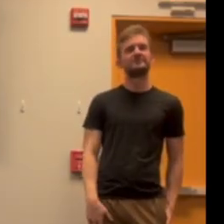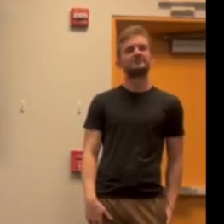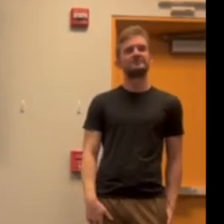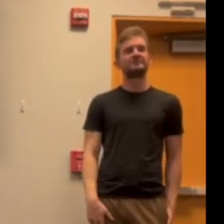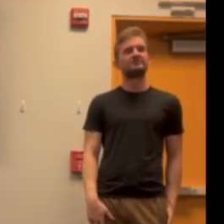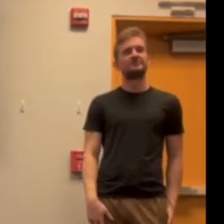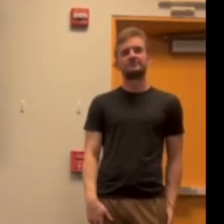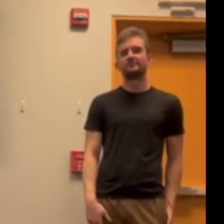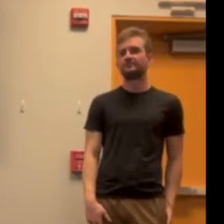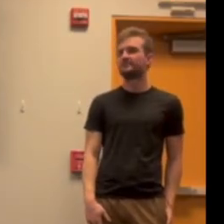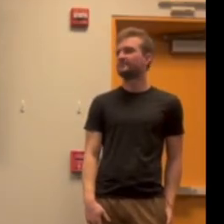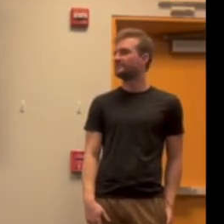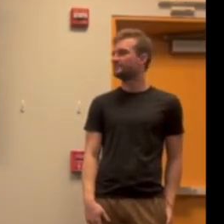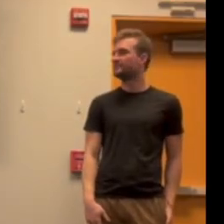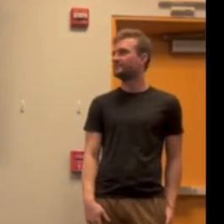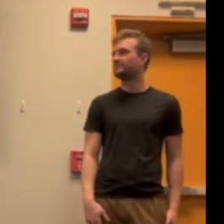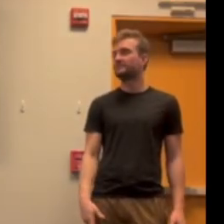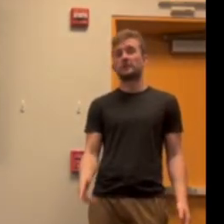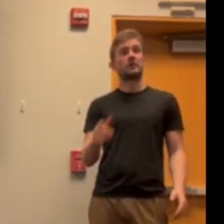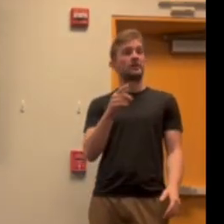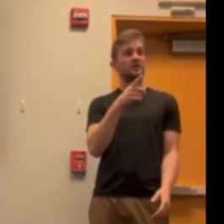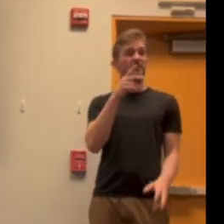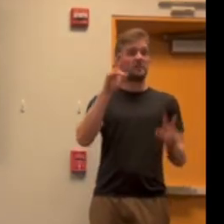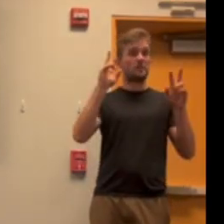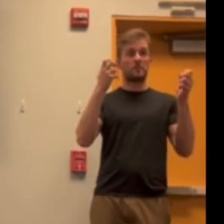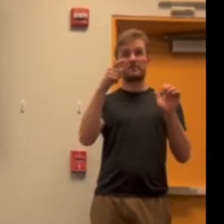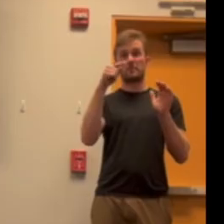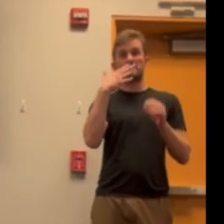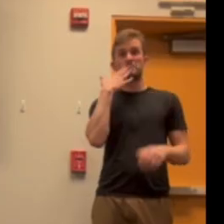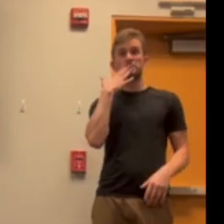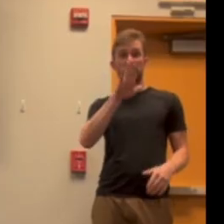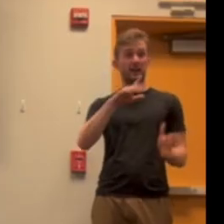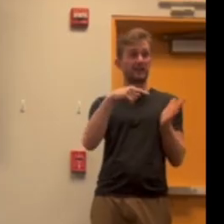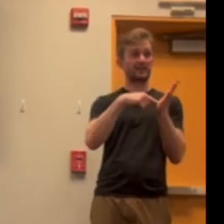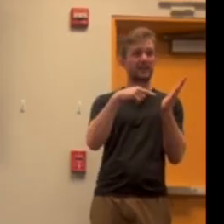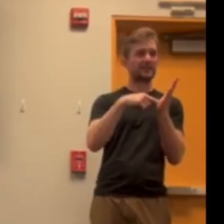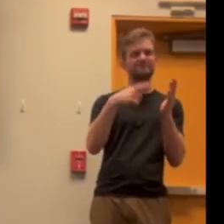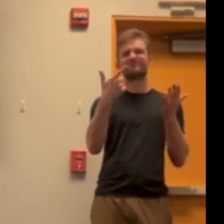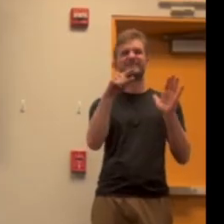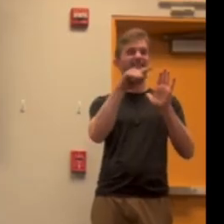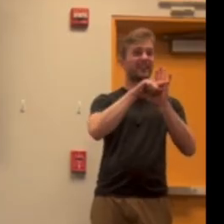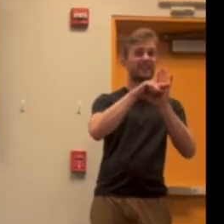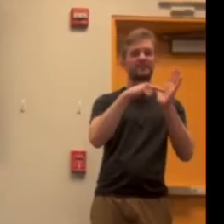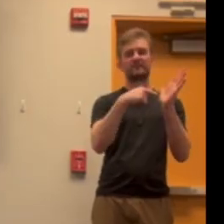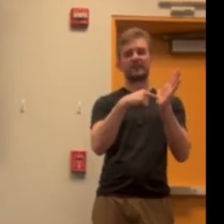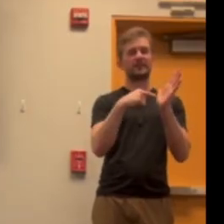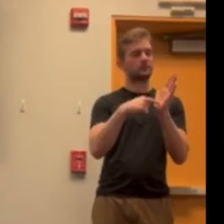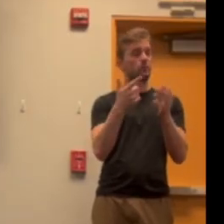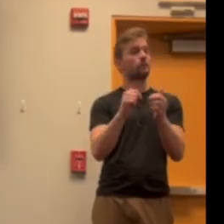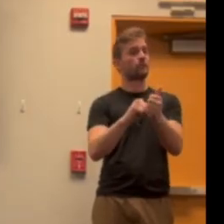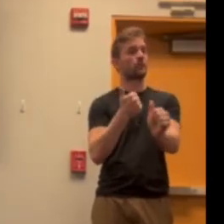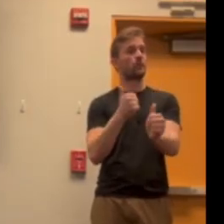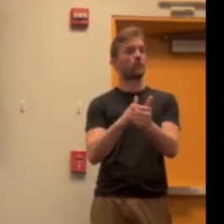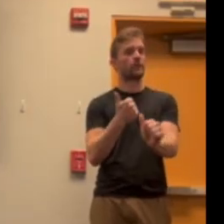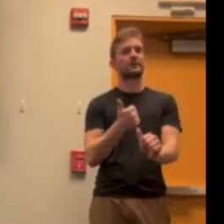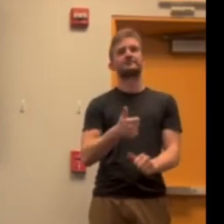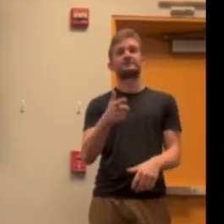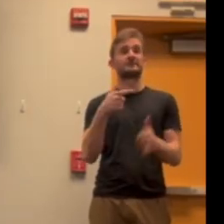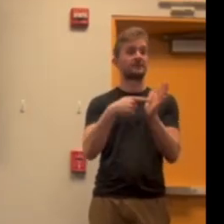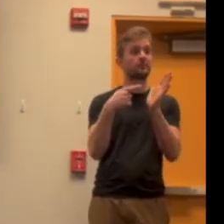And then avoid really bad debt. So don't rack up the credit cards. Maxing out the credit cards is one of the worst things you